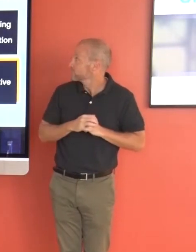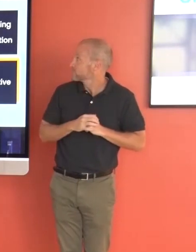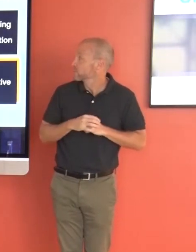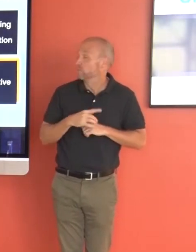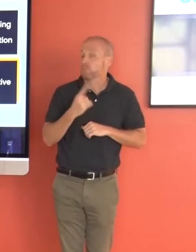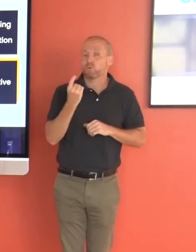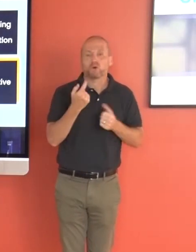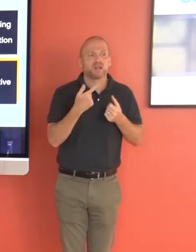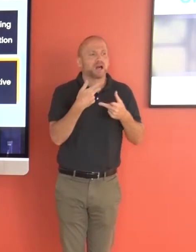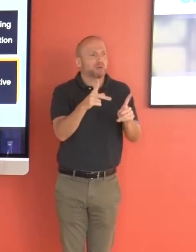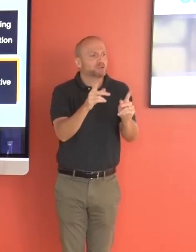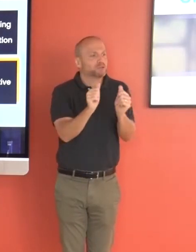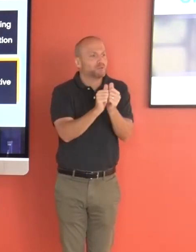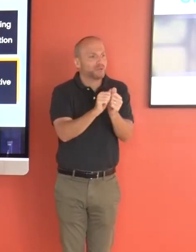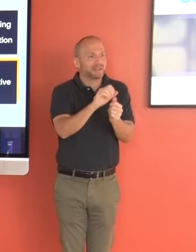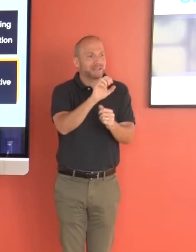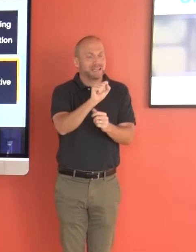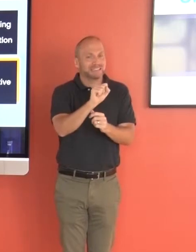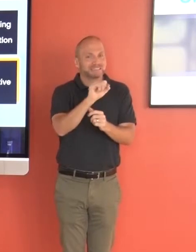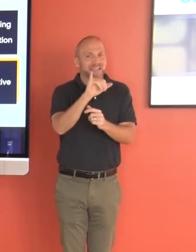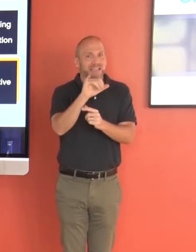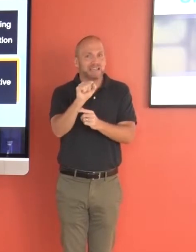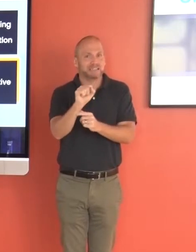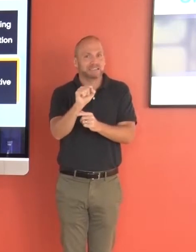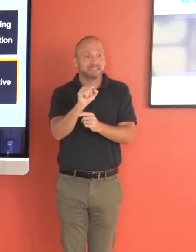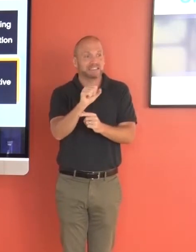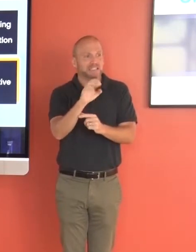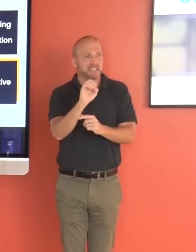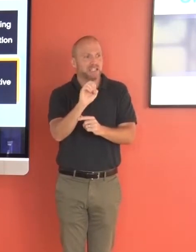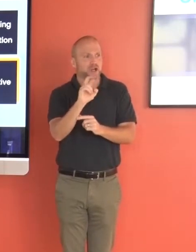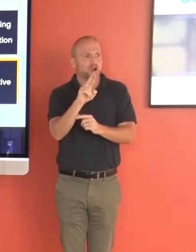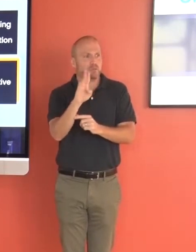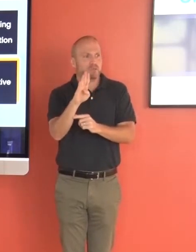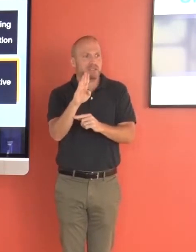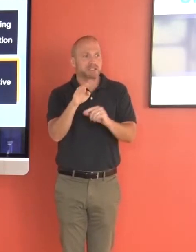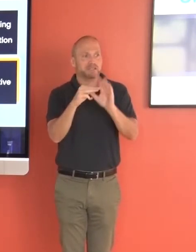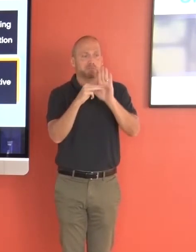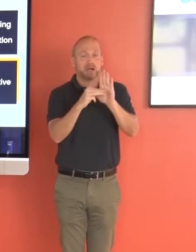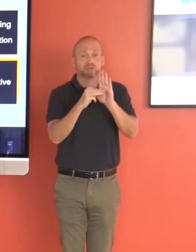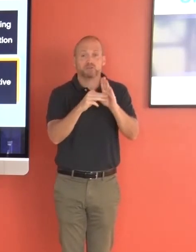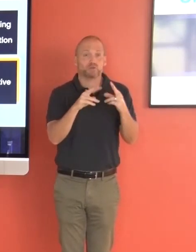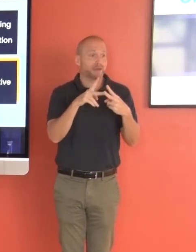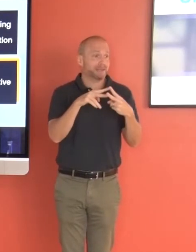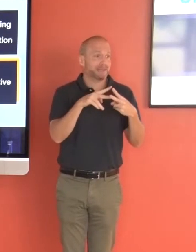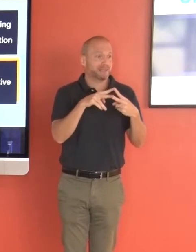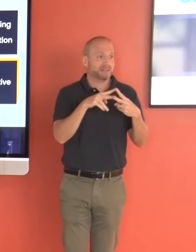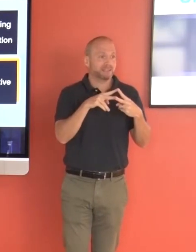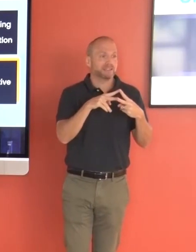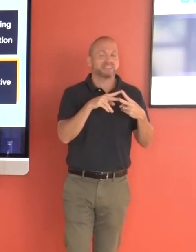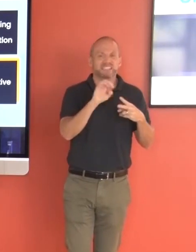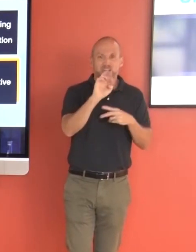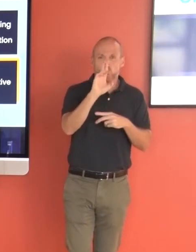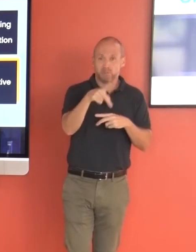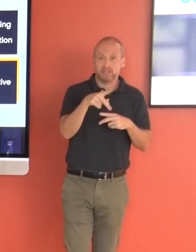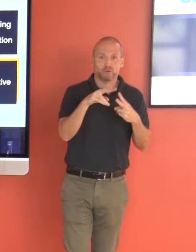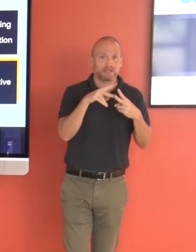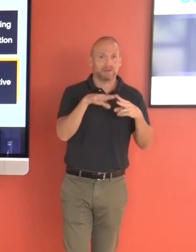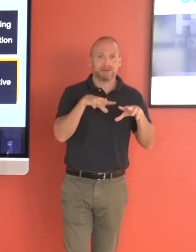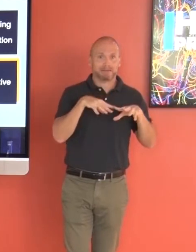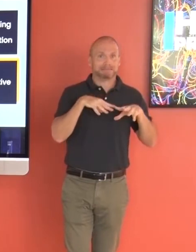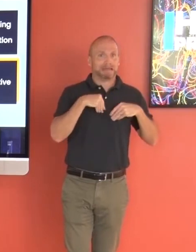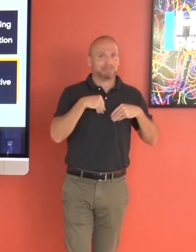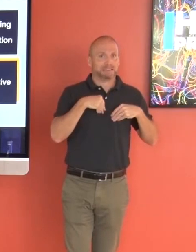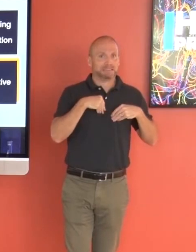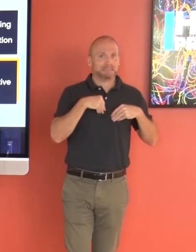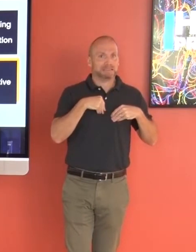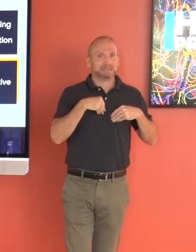have with SIS and any ERP module is you can either take it as is, looking at your existing processes and doing